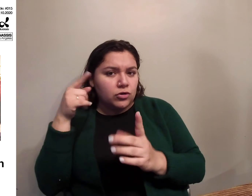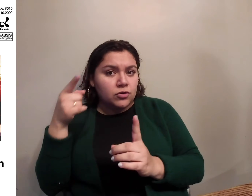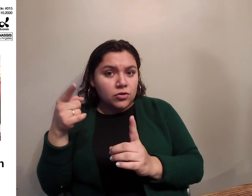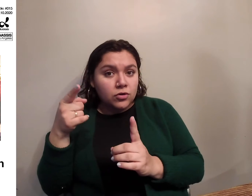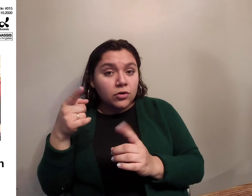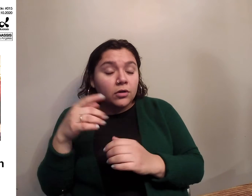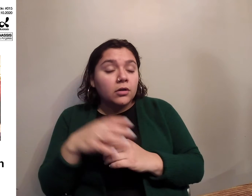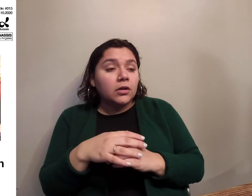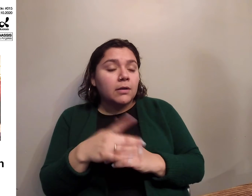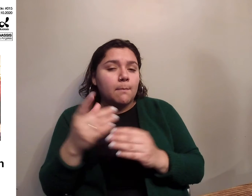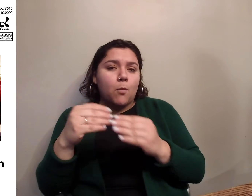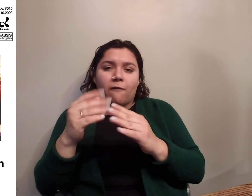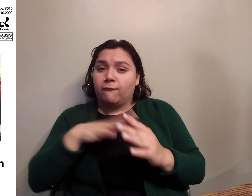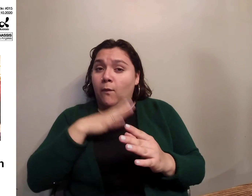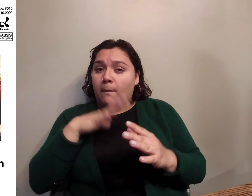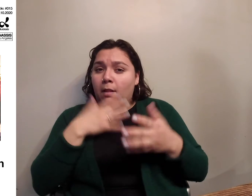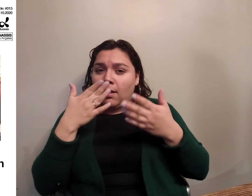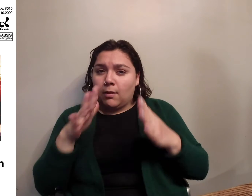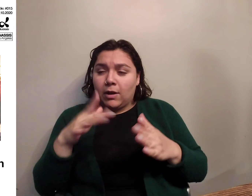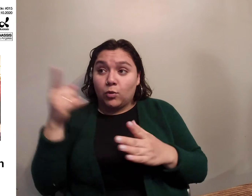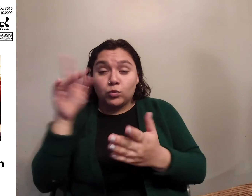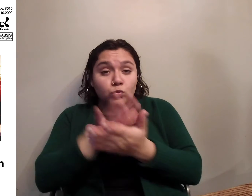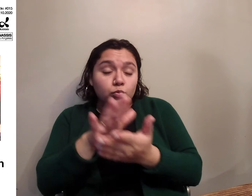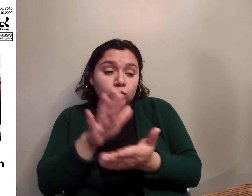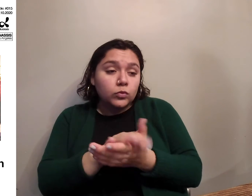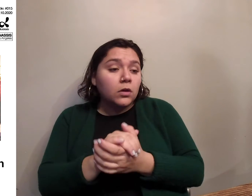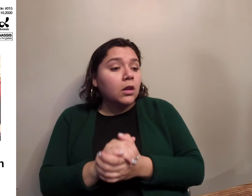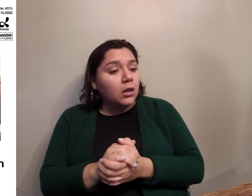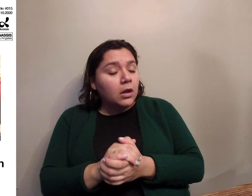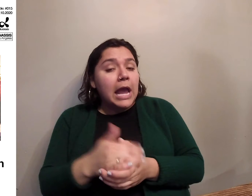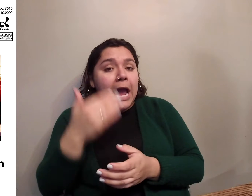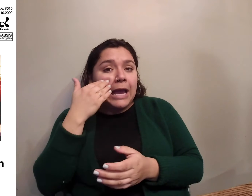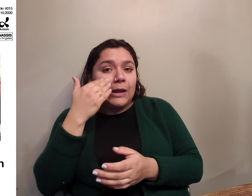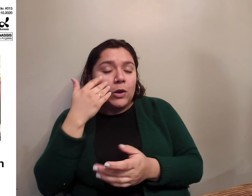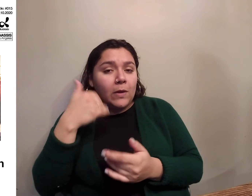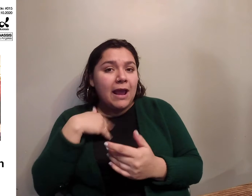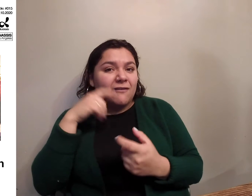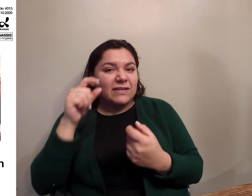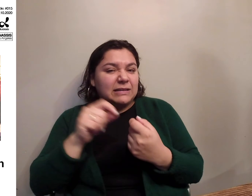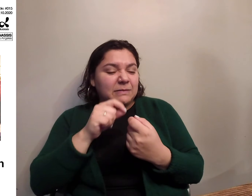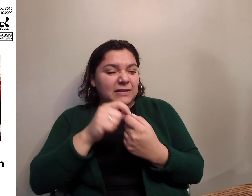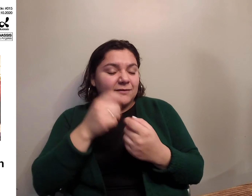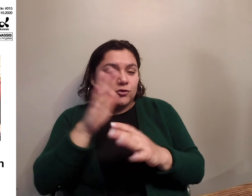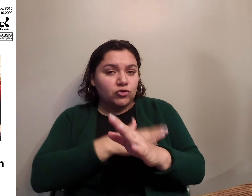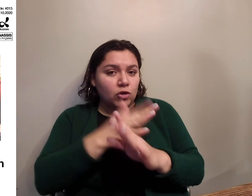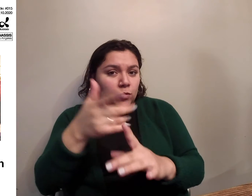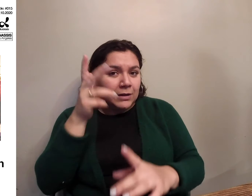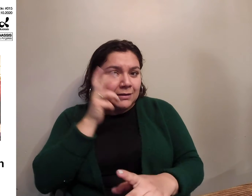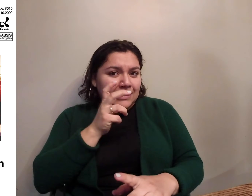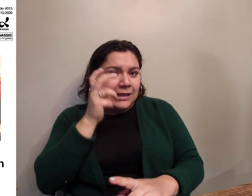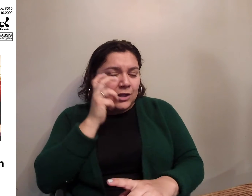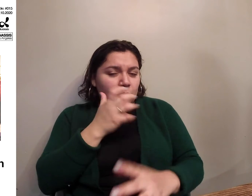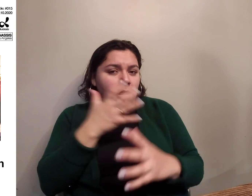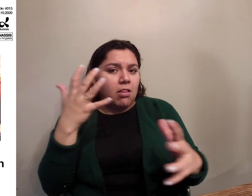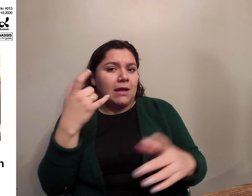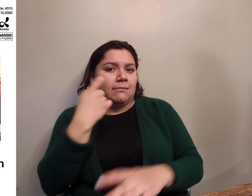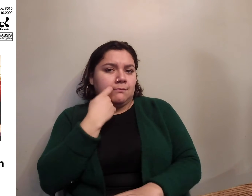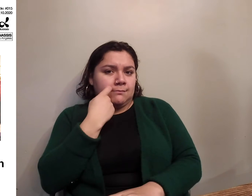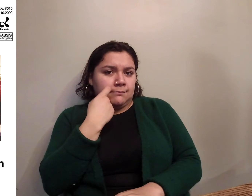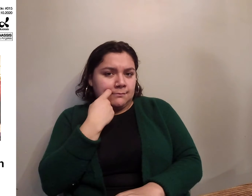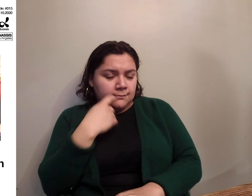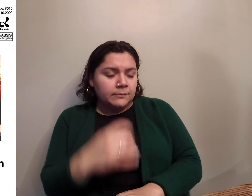a more formal way by going to school. And I know there's a particular song you've been listening to a lot